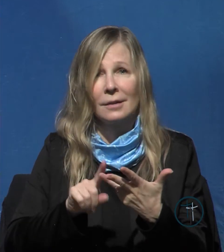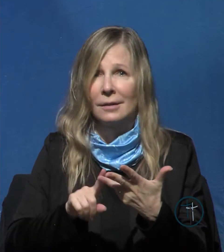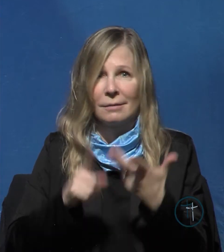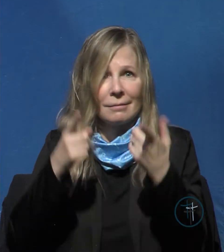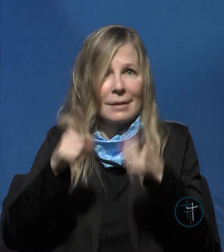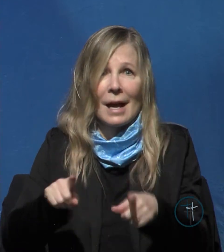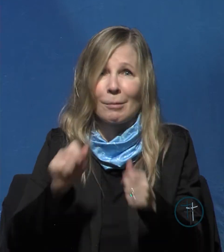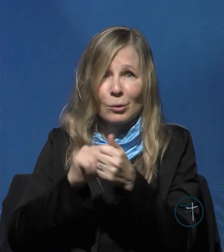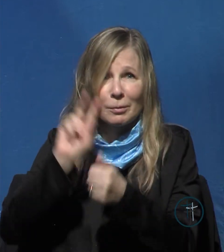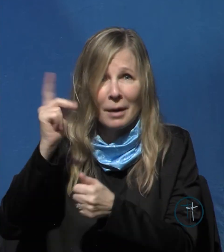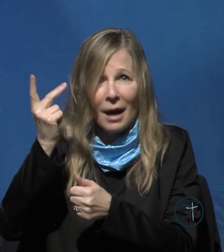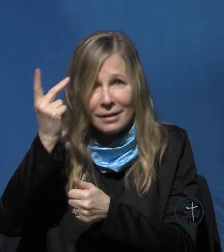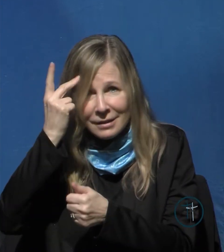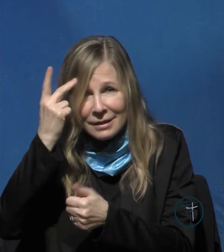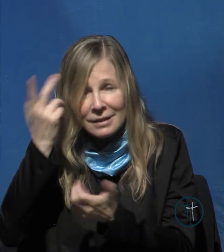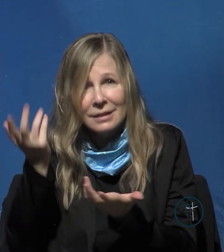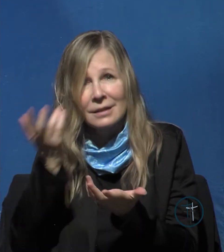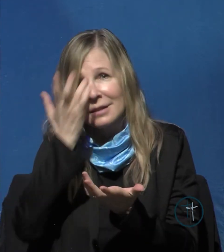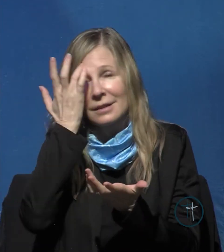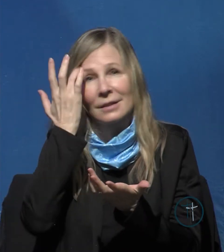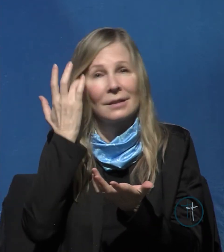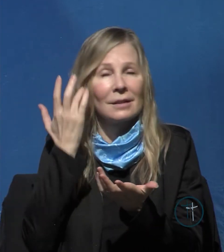It happens in politics.